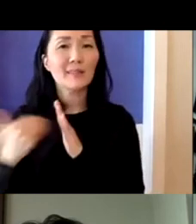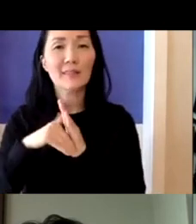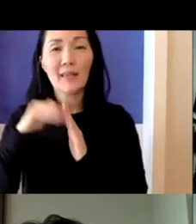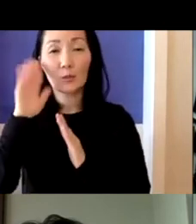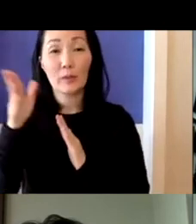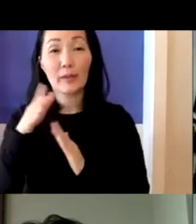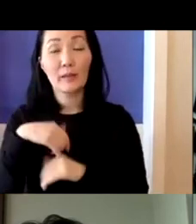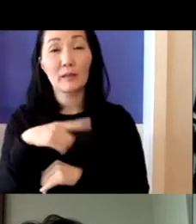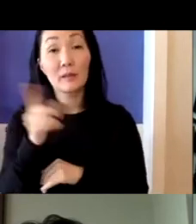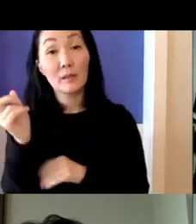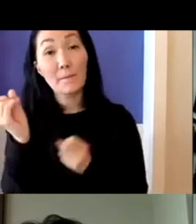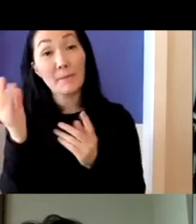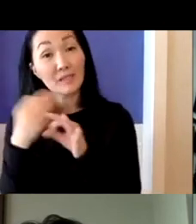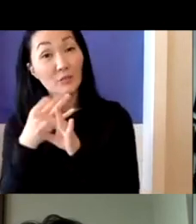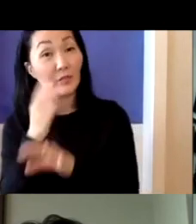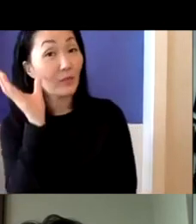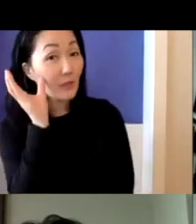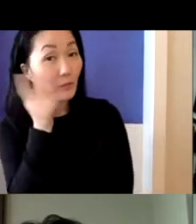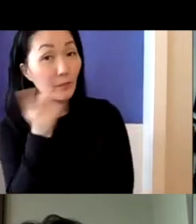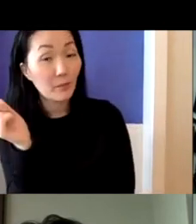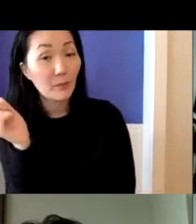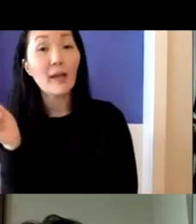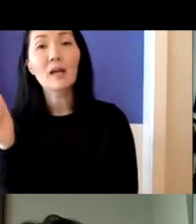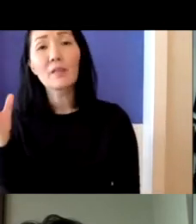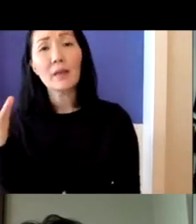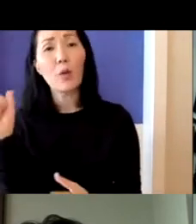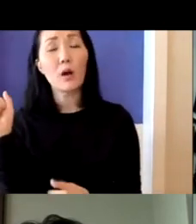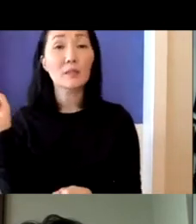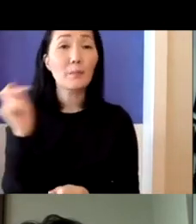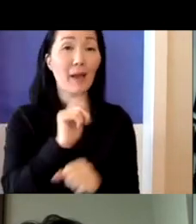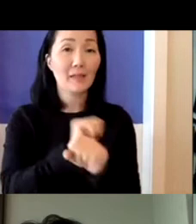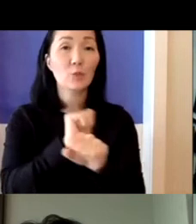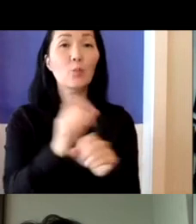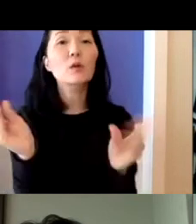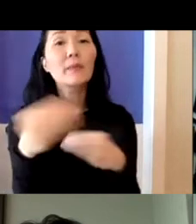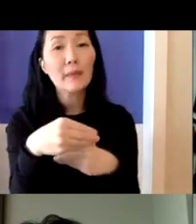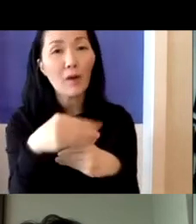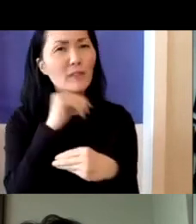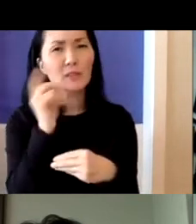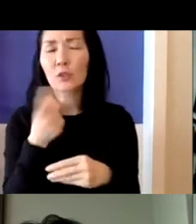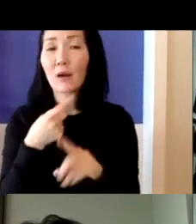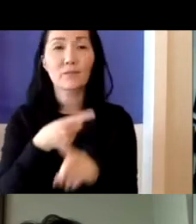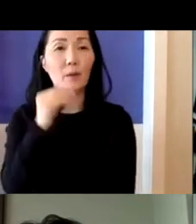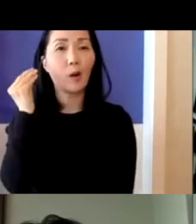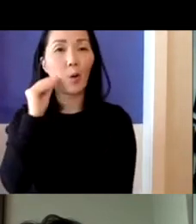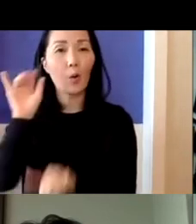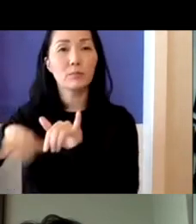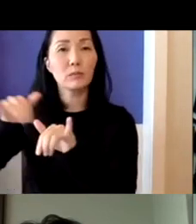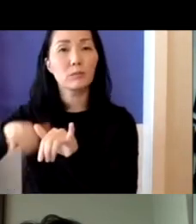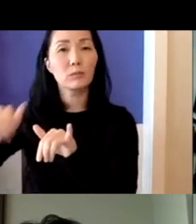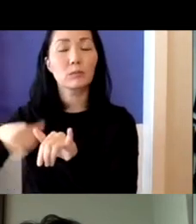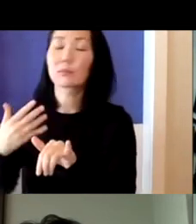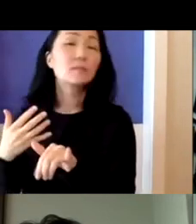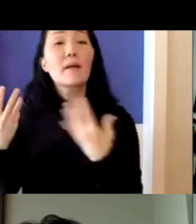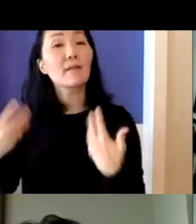that, they want to come back to the workplace. We know that we're all craving,